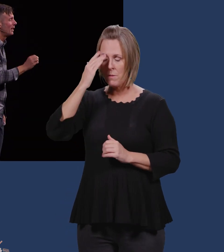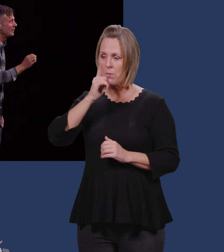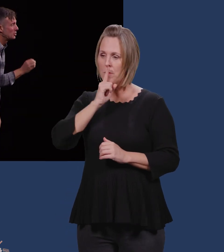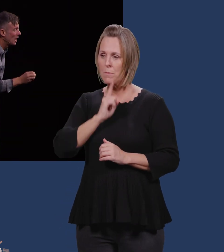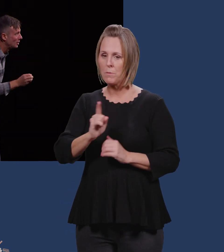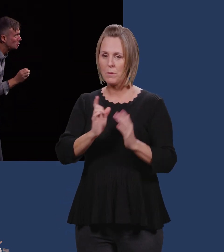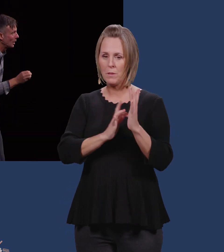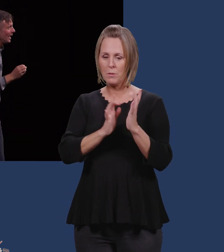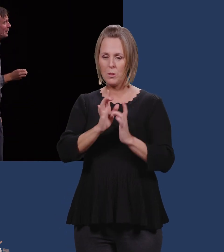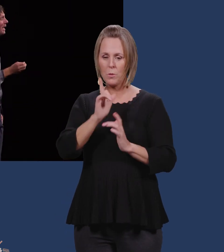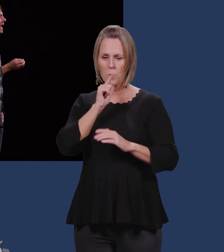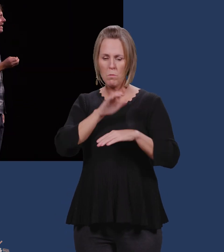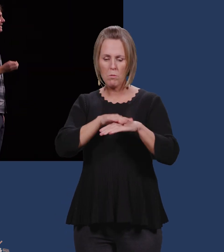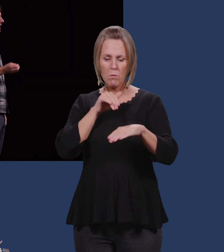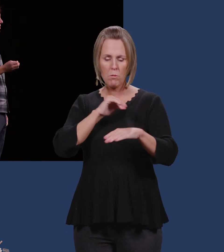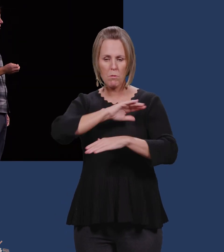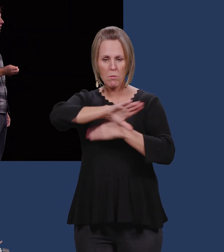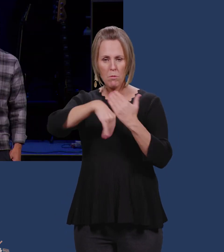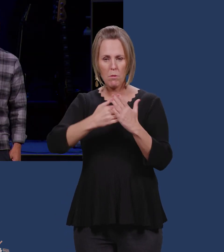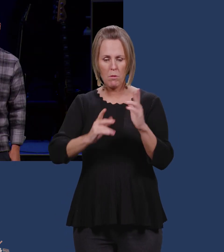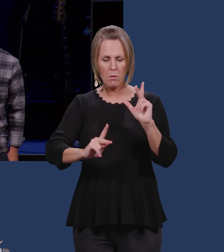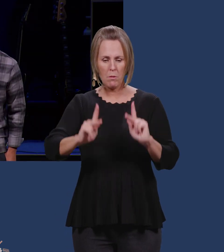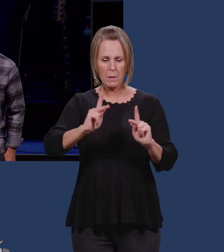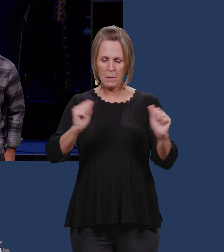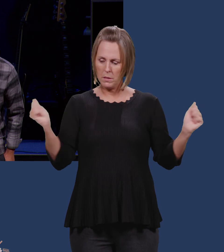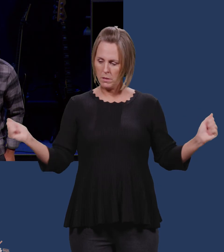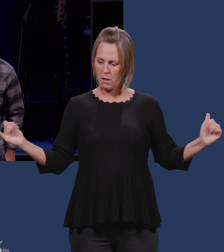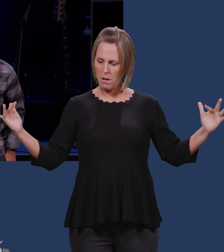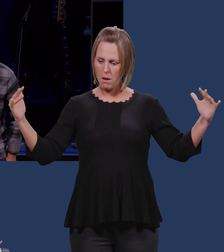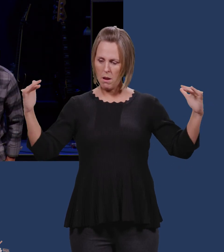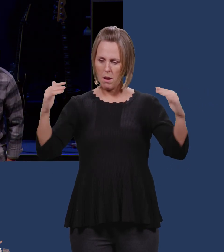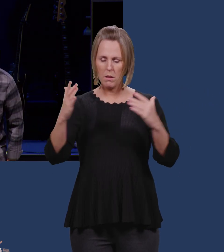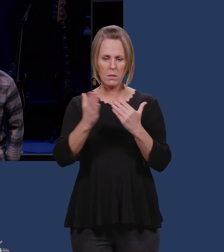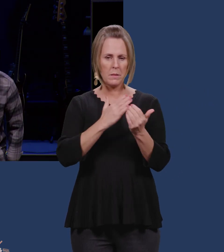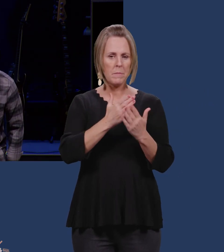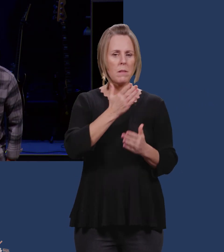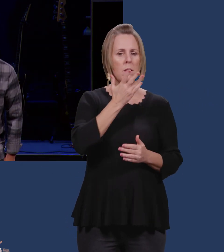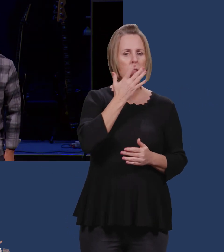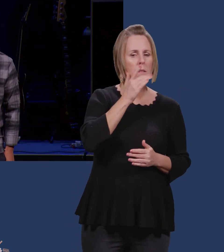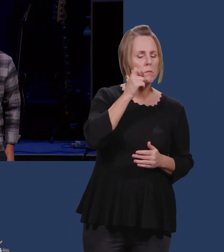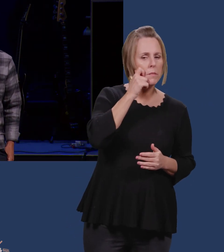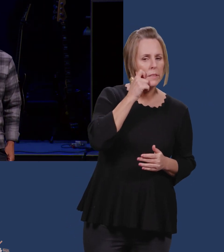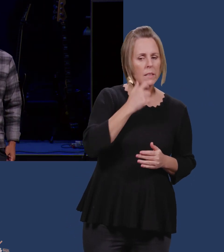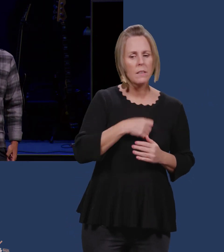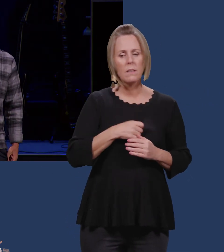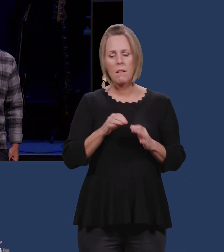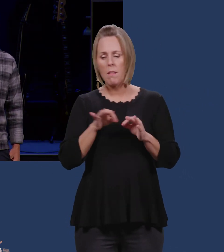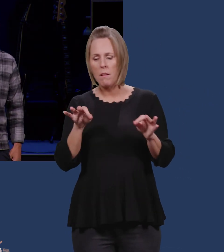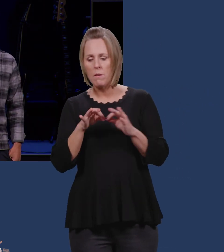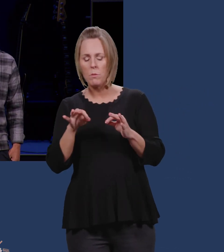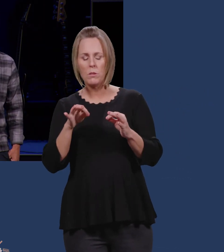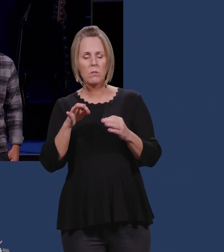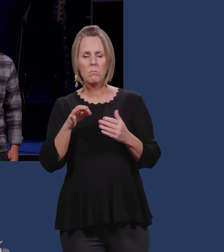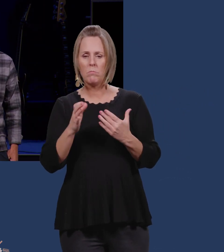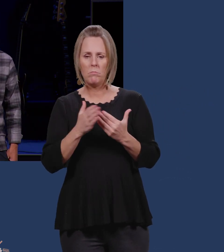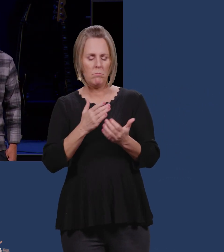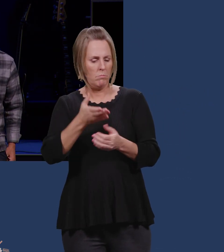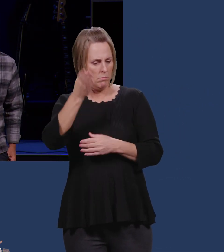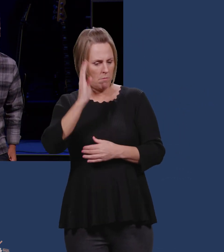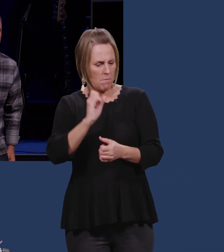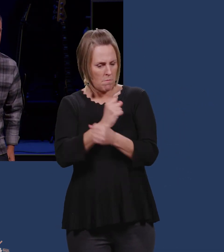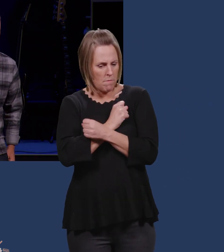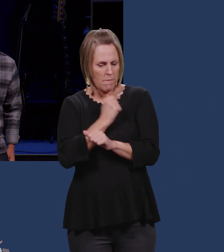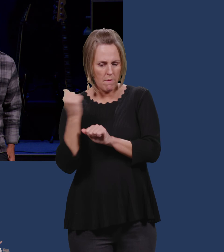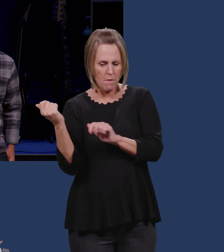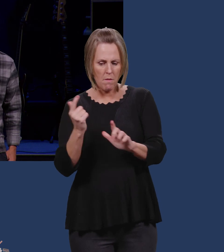people from every tongue, tribe, and nation, the one that loves all people, regardless of their race or their gender or